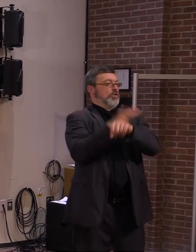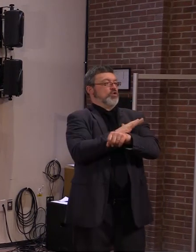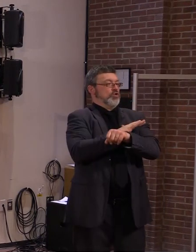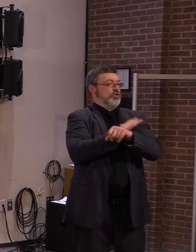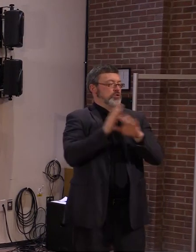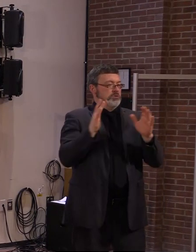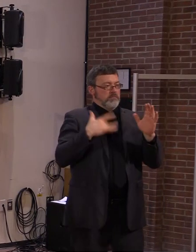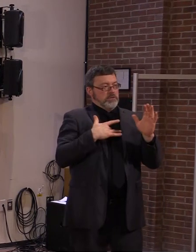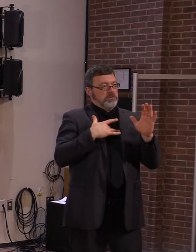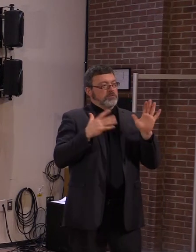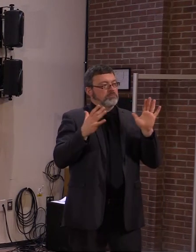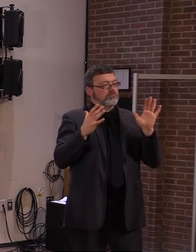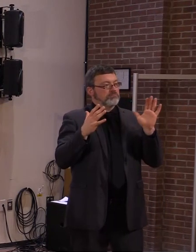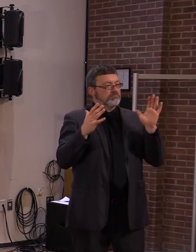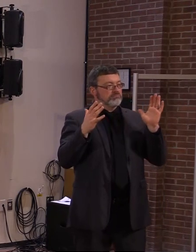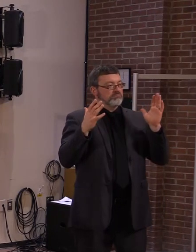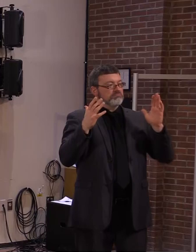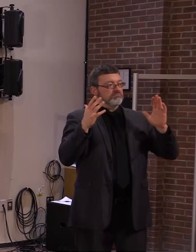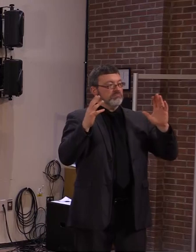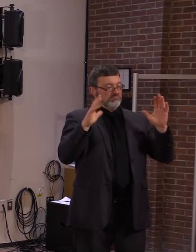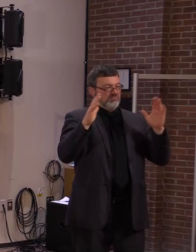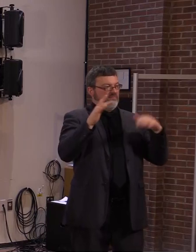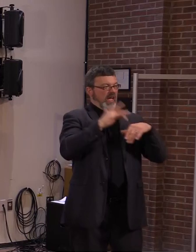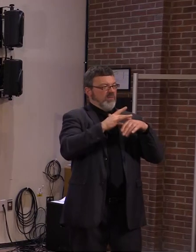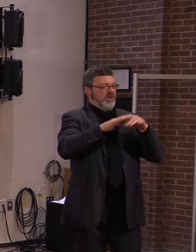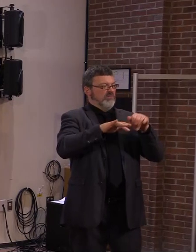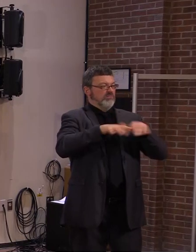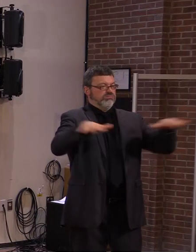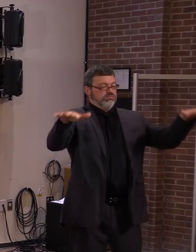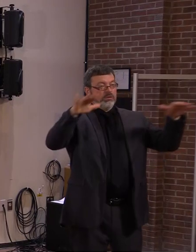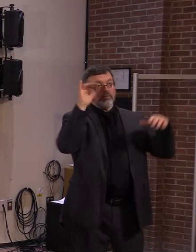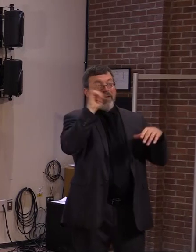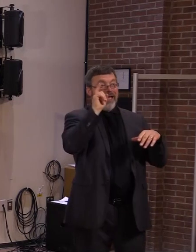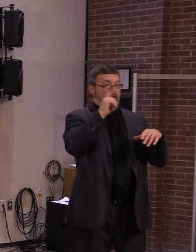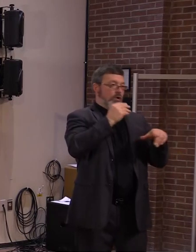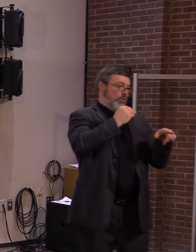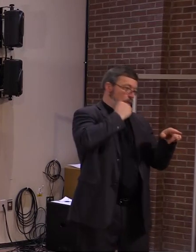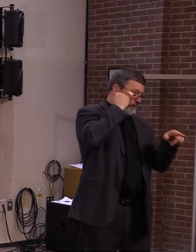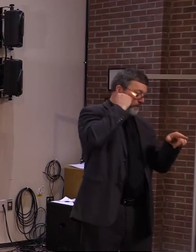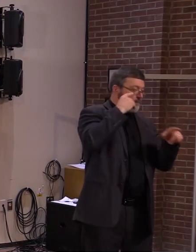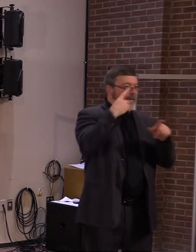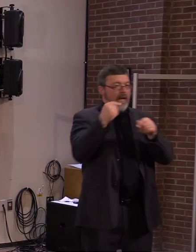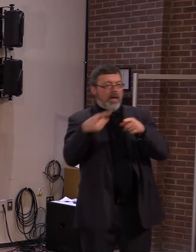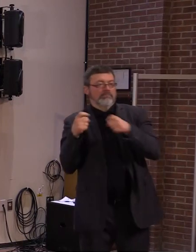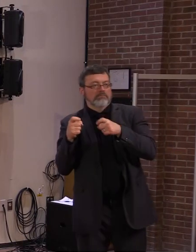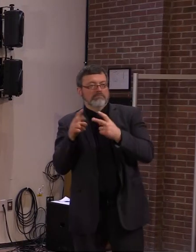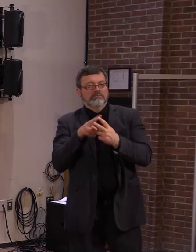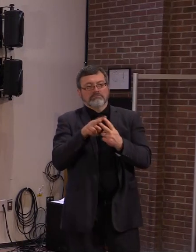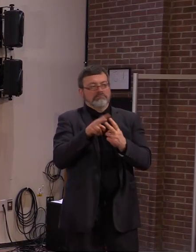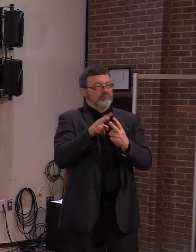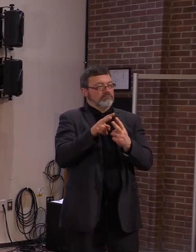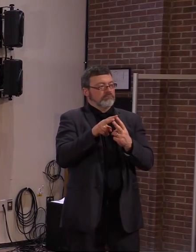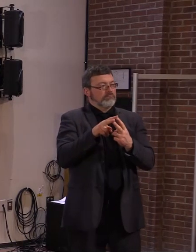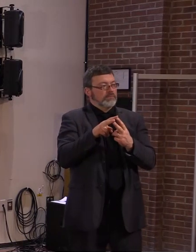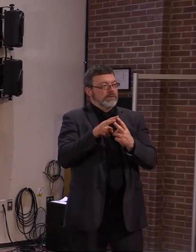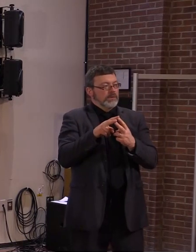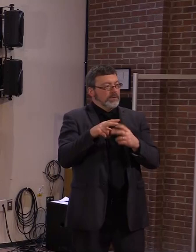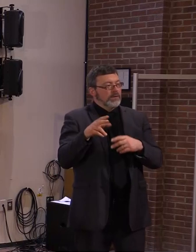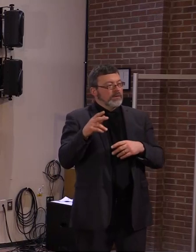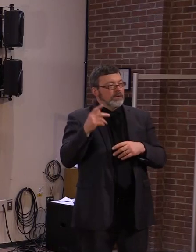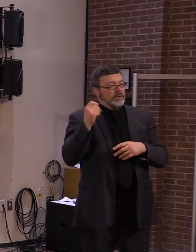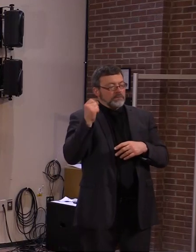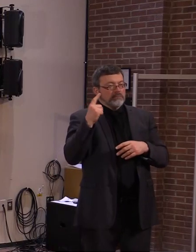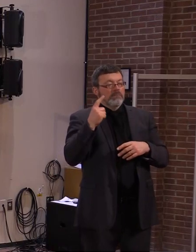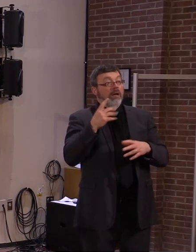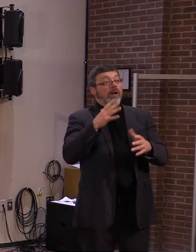available take-home tests and rapid tests available. I mean, the backbone will always have a PCR sort of backbone, but at the